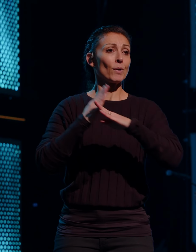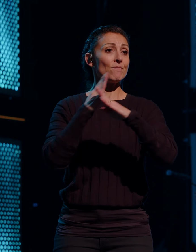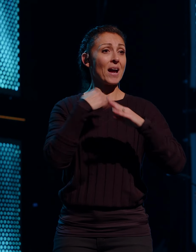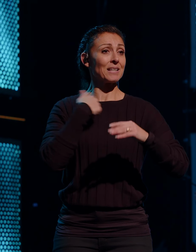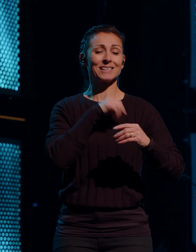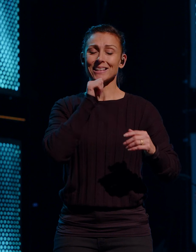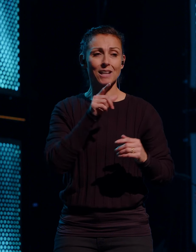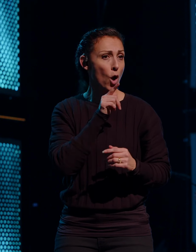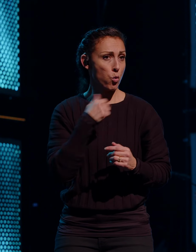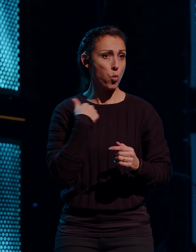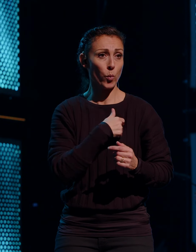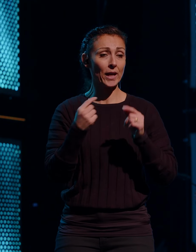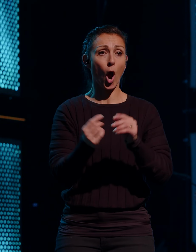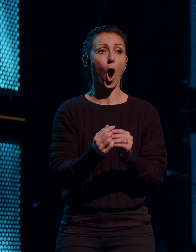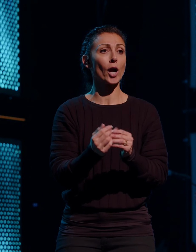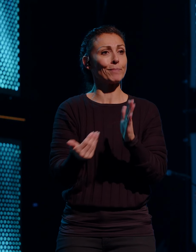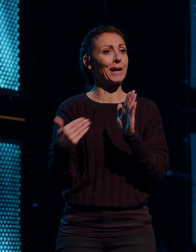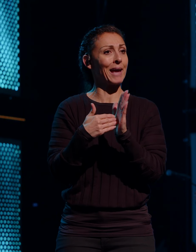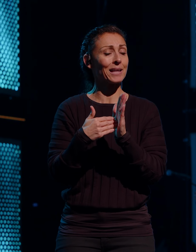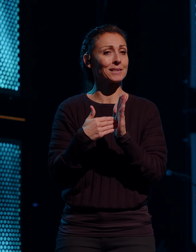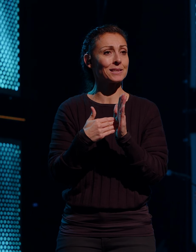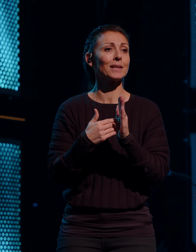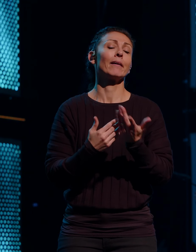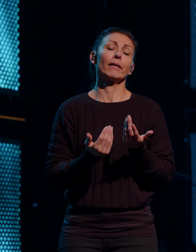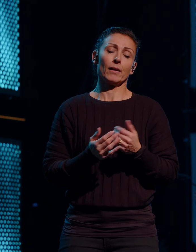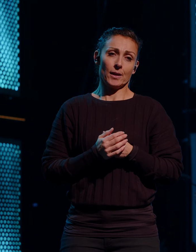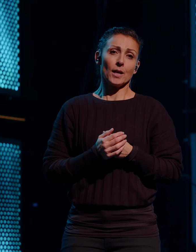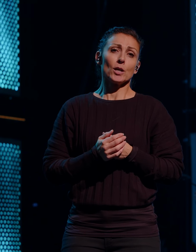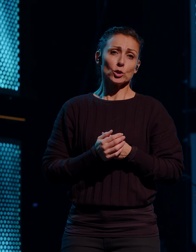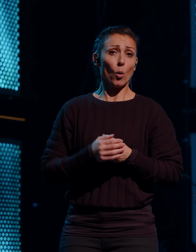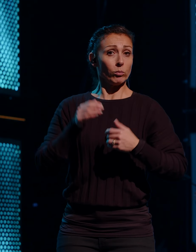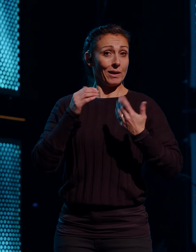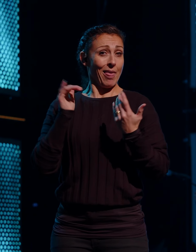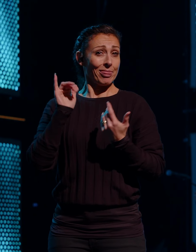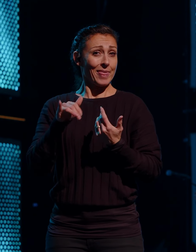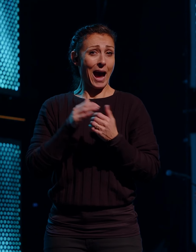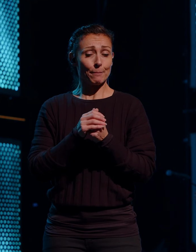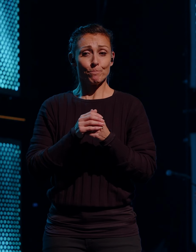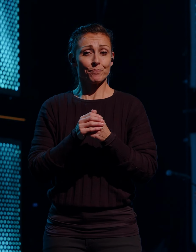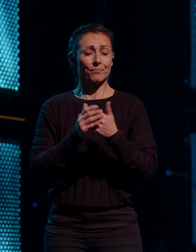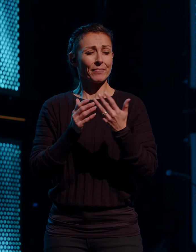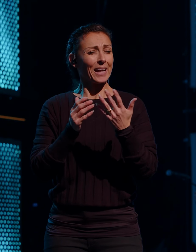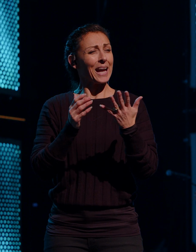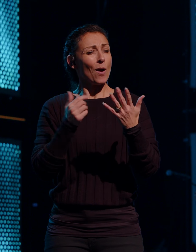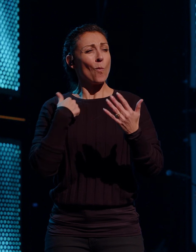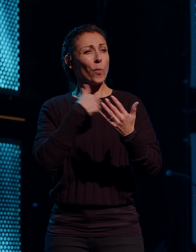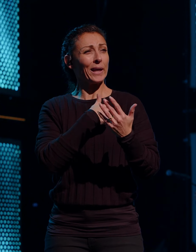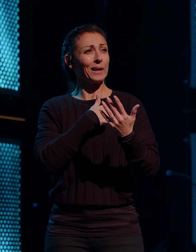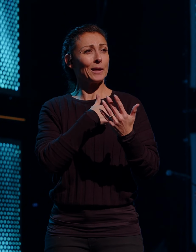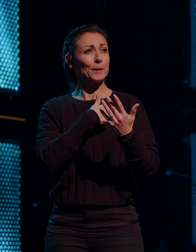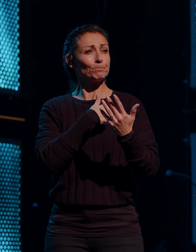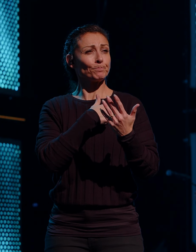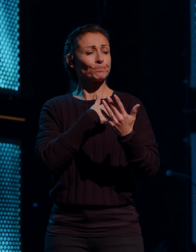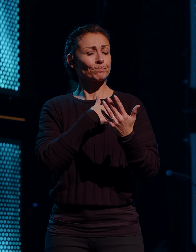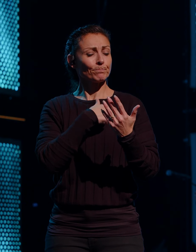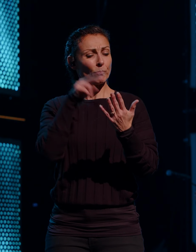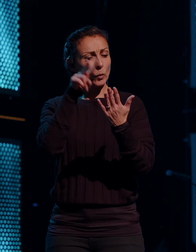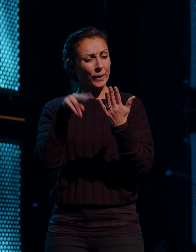trying to stop you from walking worthy and taking that next step so that other people will be converted, so that other people will